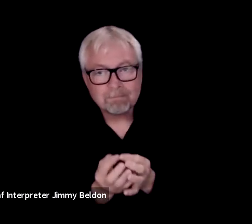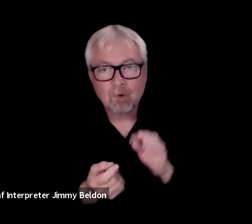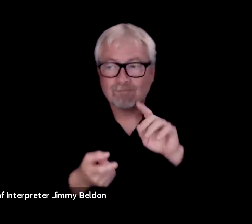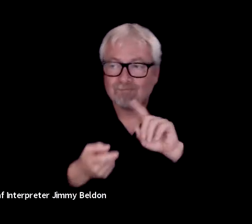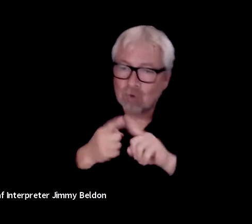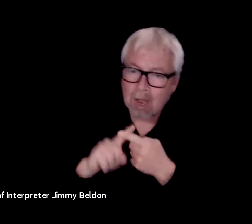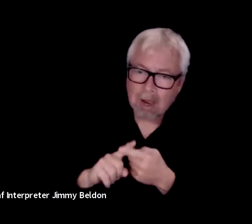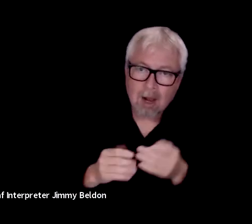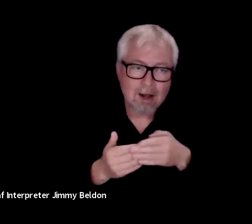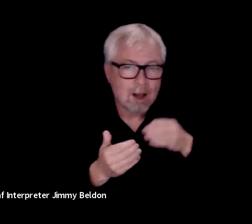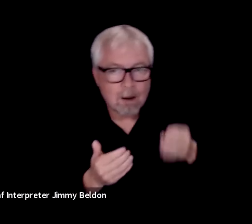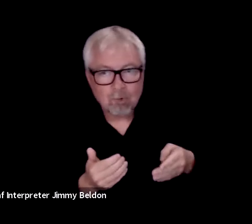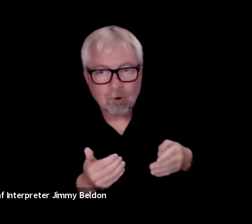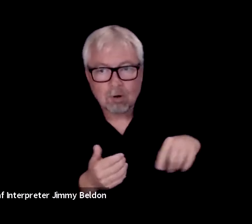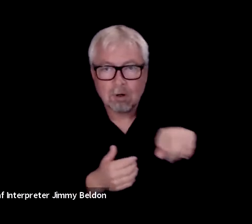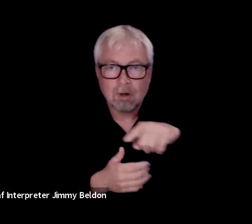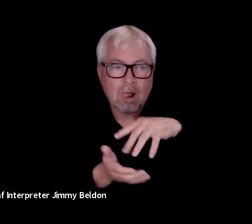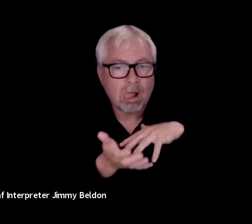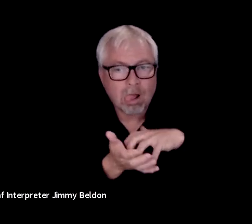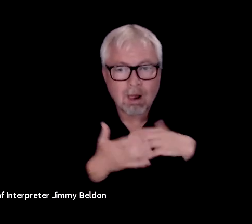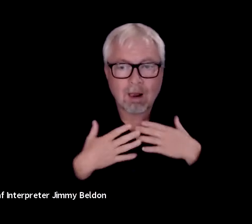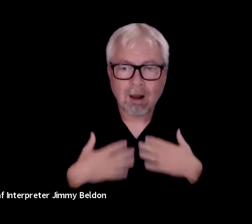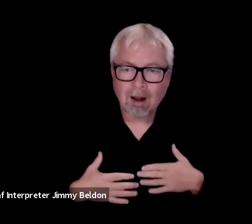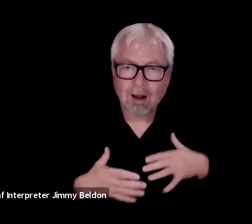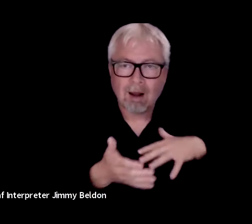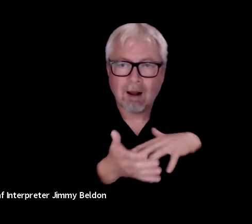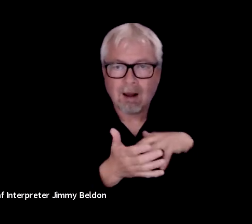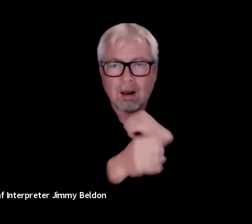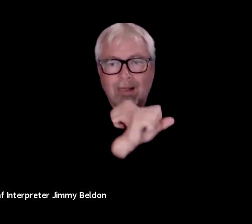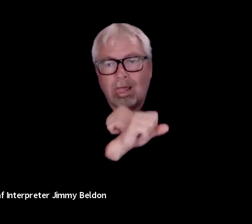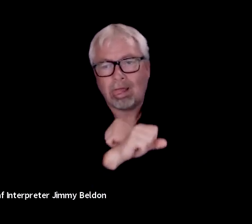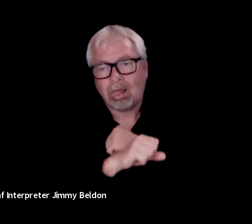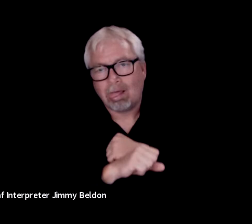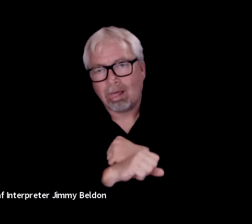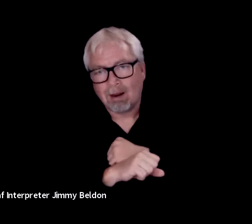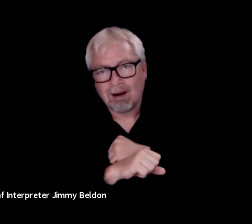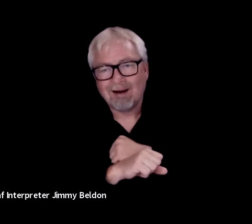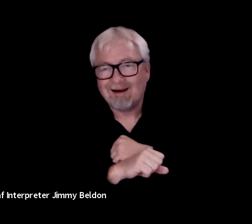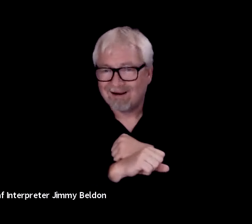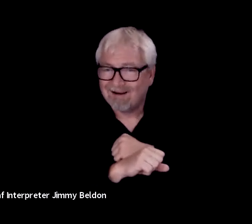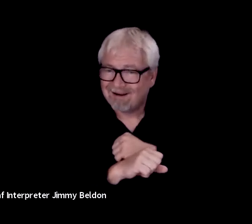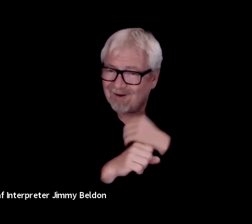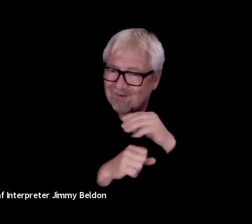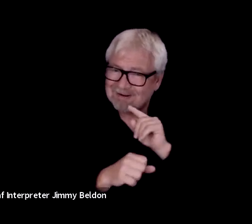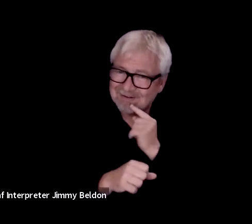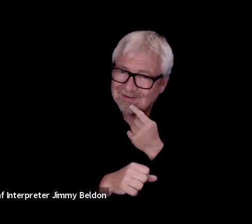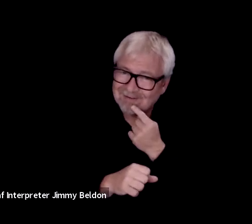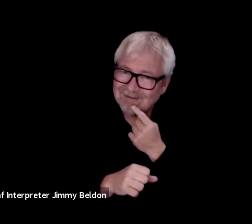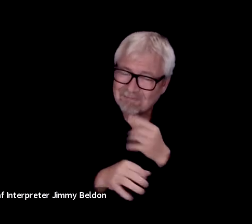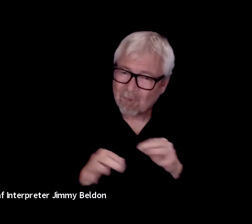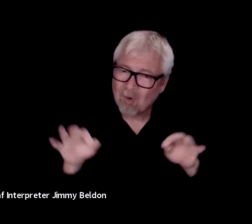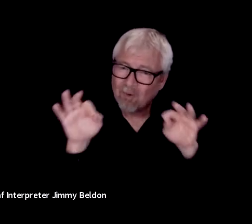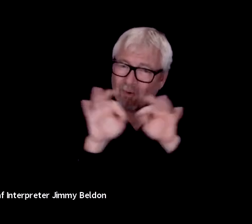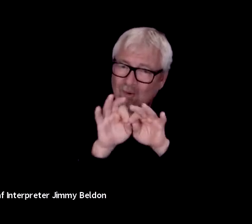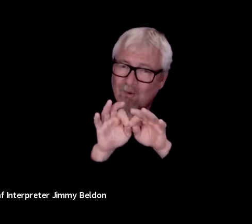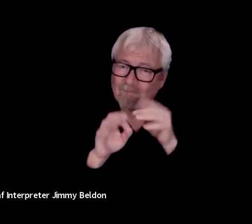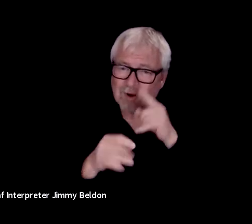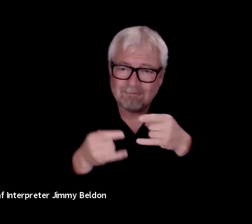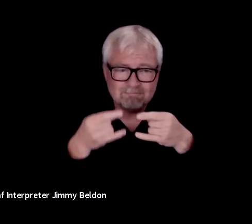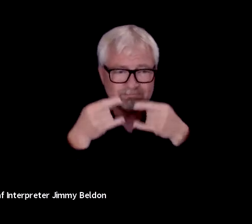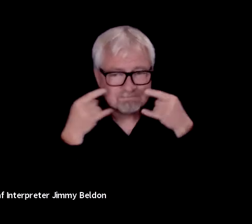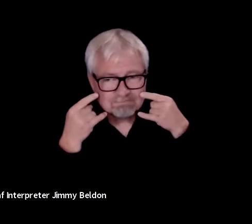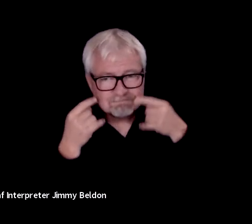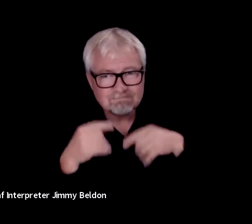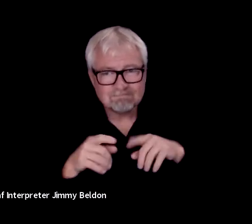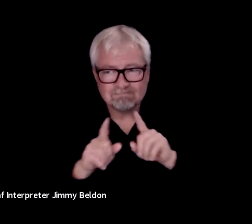particularly important to be consistent about using multiple layers of protection when we're seeing the kind of high transmission levels that we're seeing all